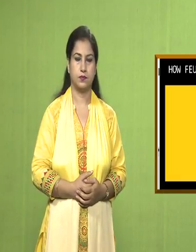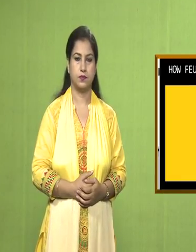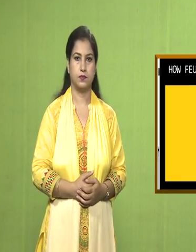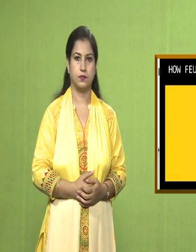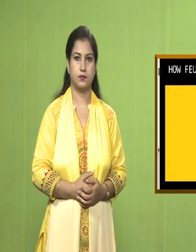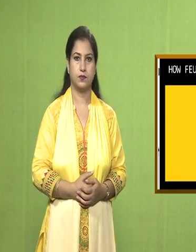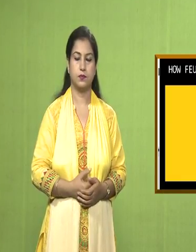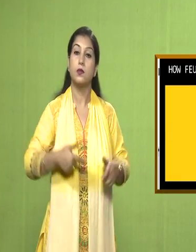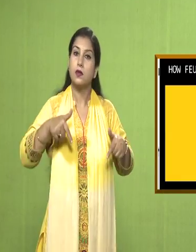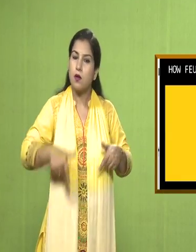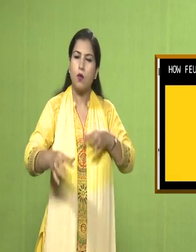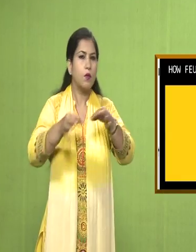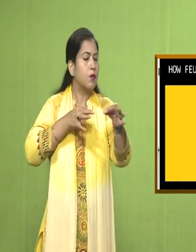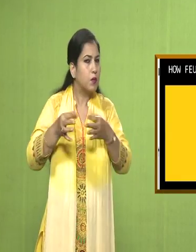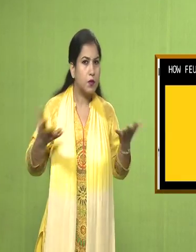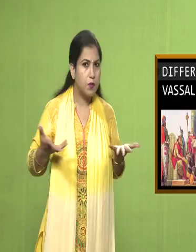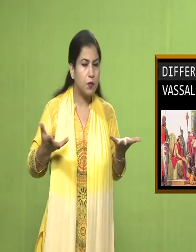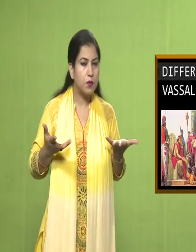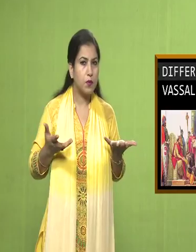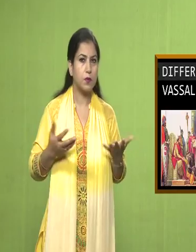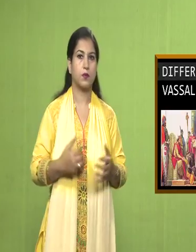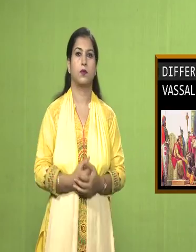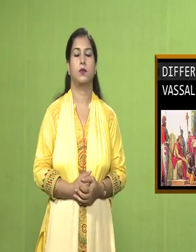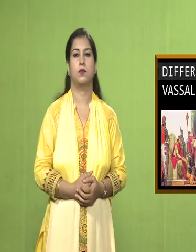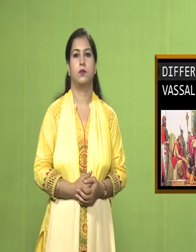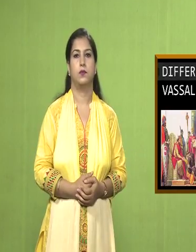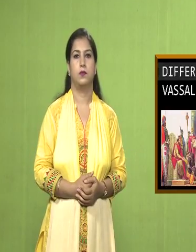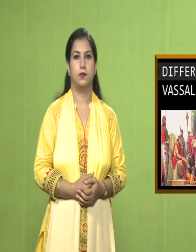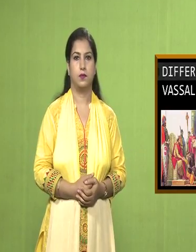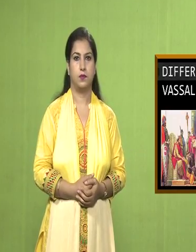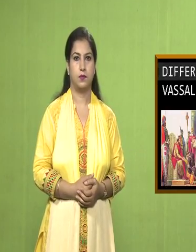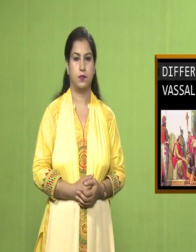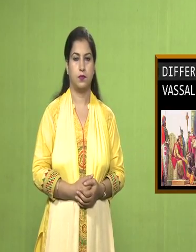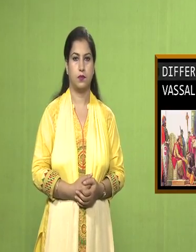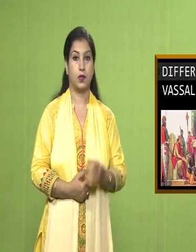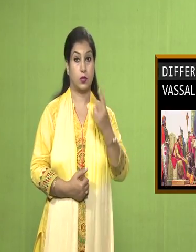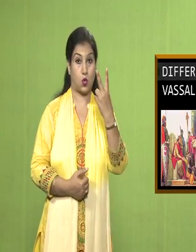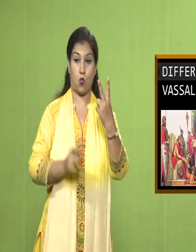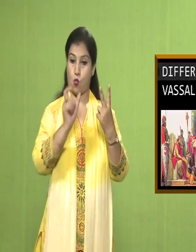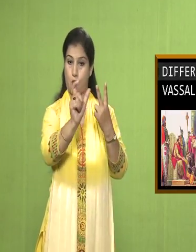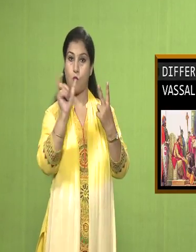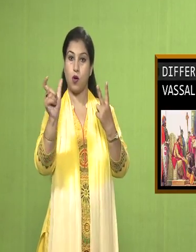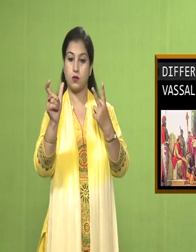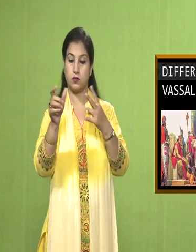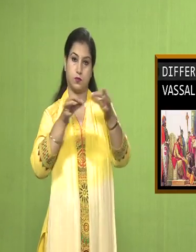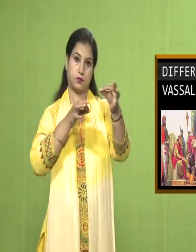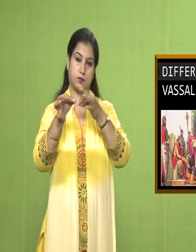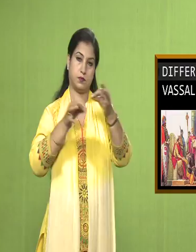Let us now understand the difference between two words. The first word